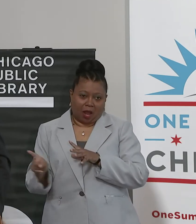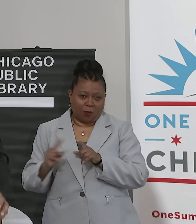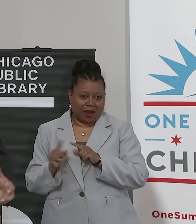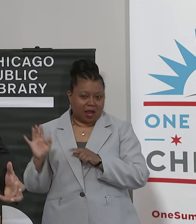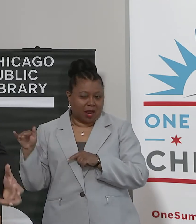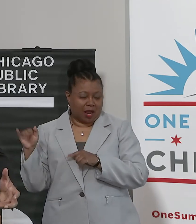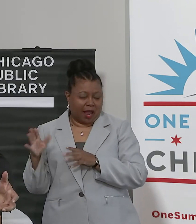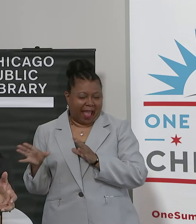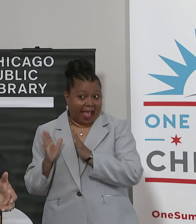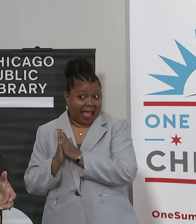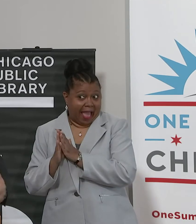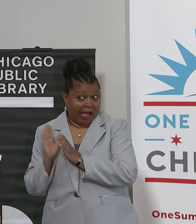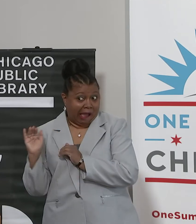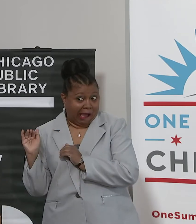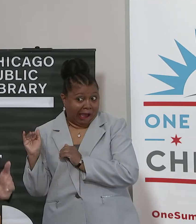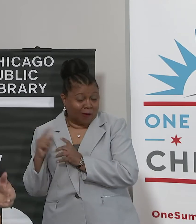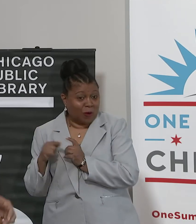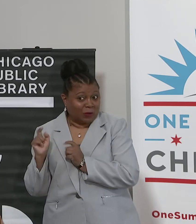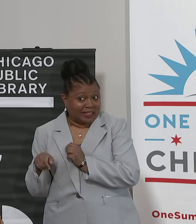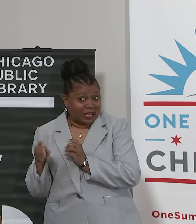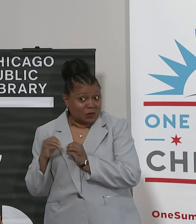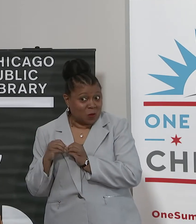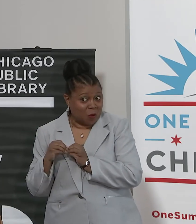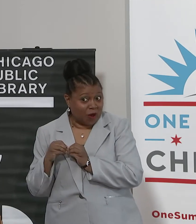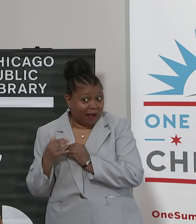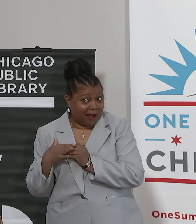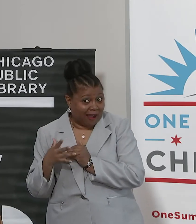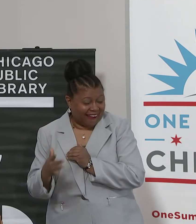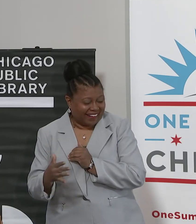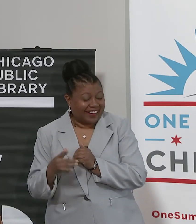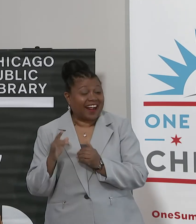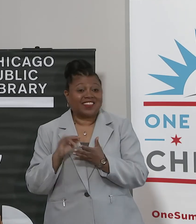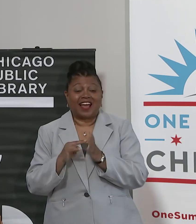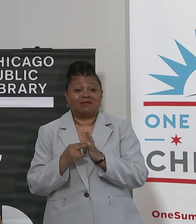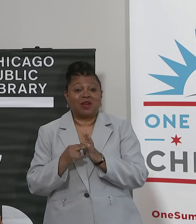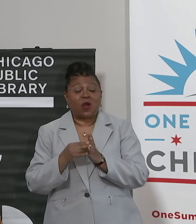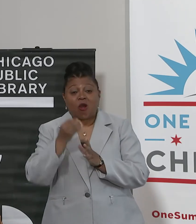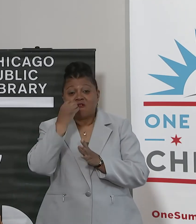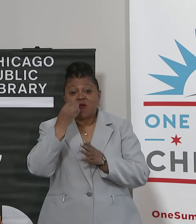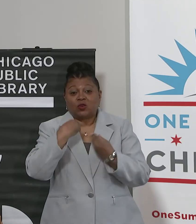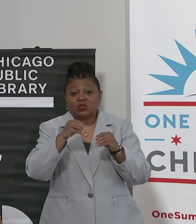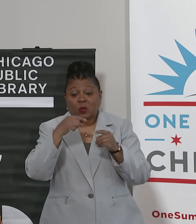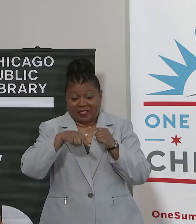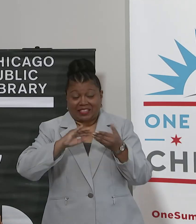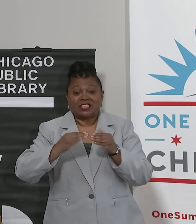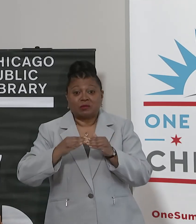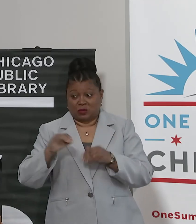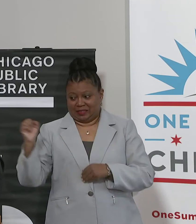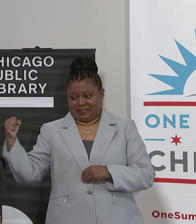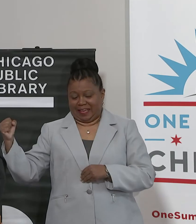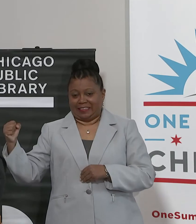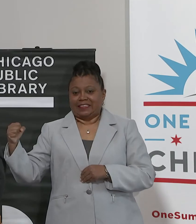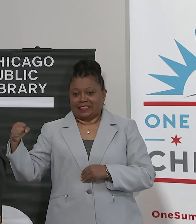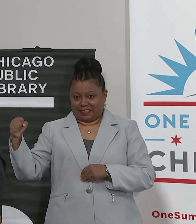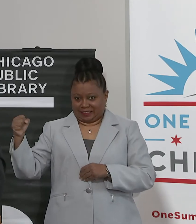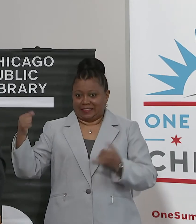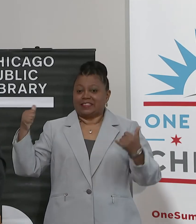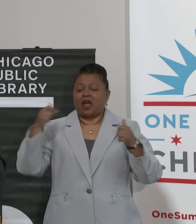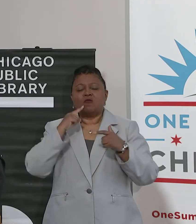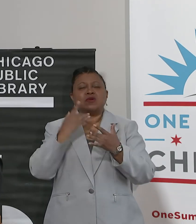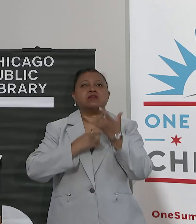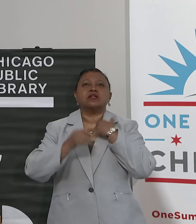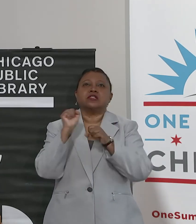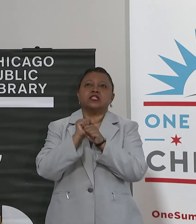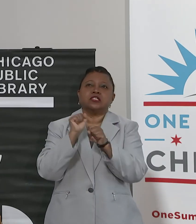a big ask of what we need going forward. And that is a grocery store in this community. And we are working